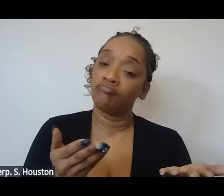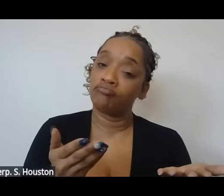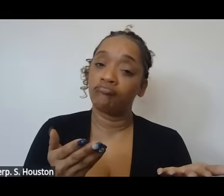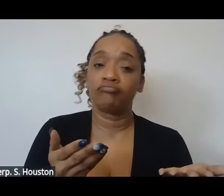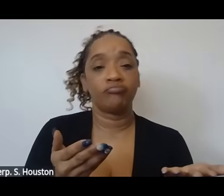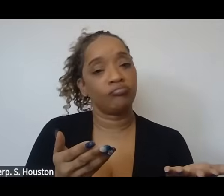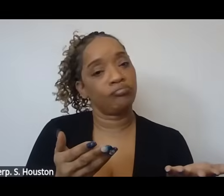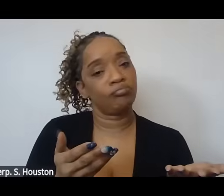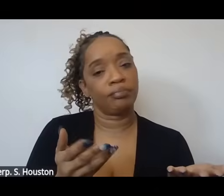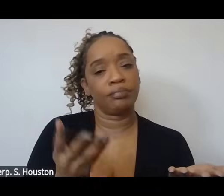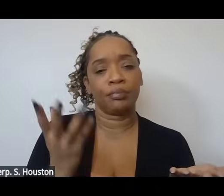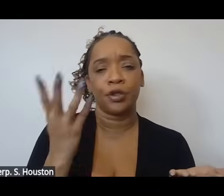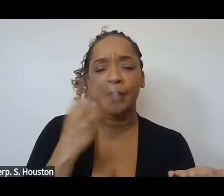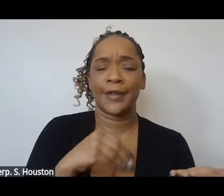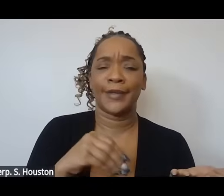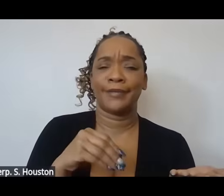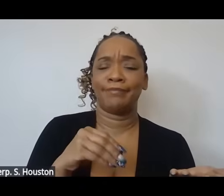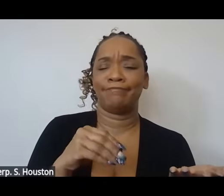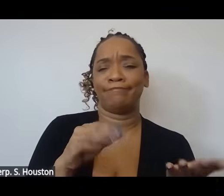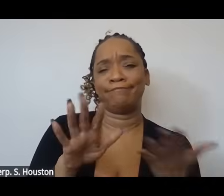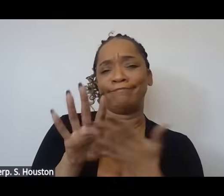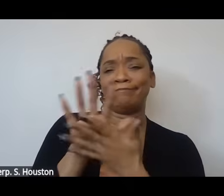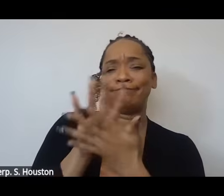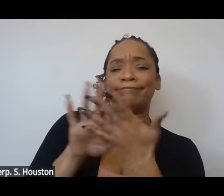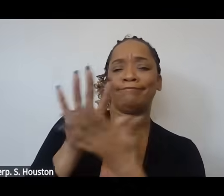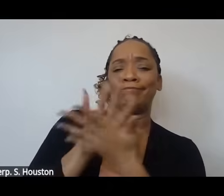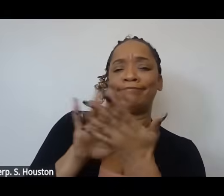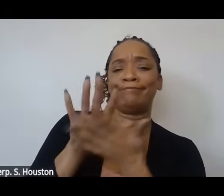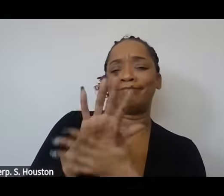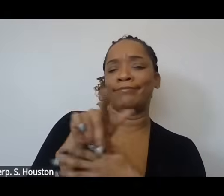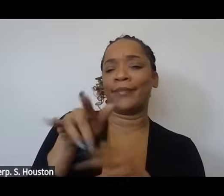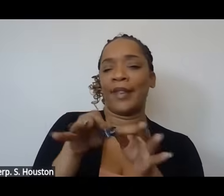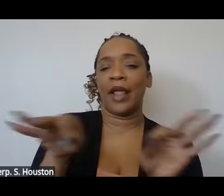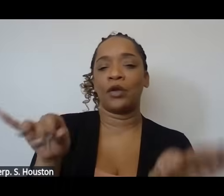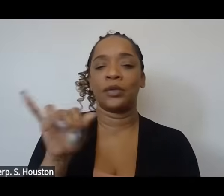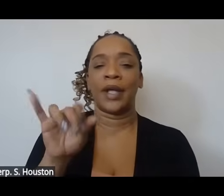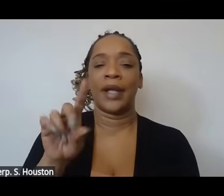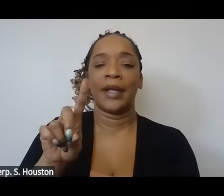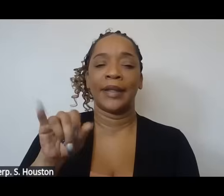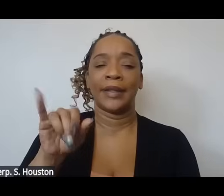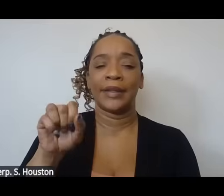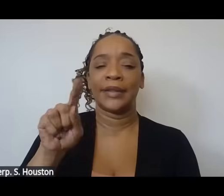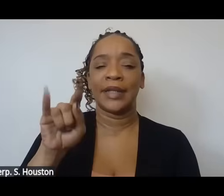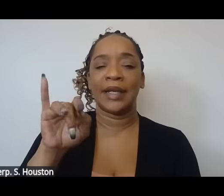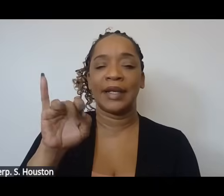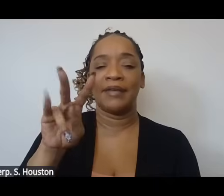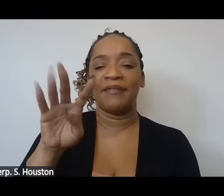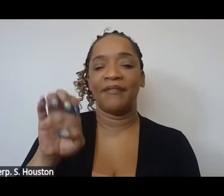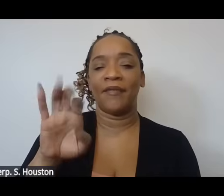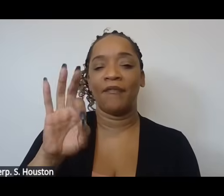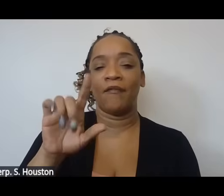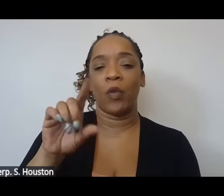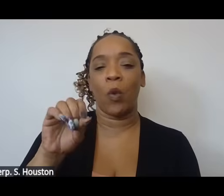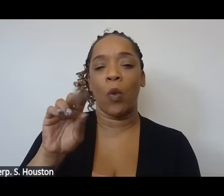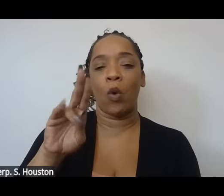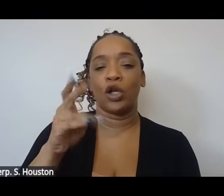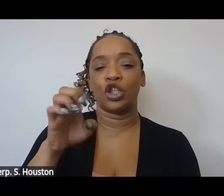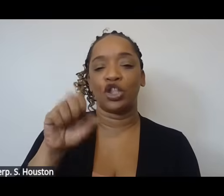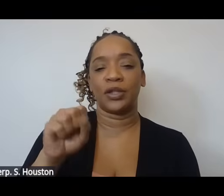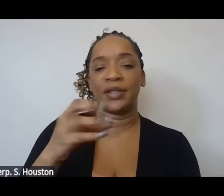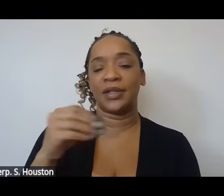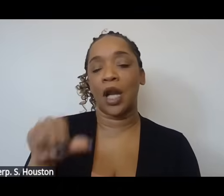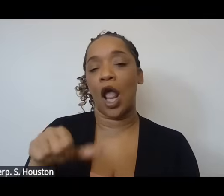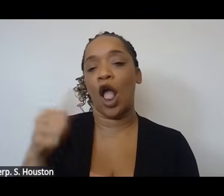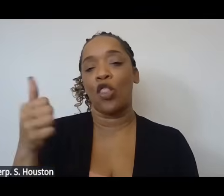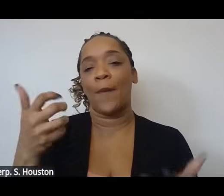objective language there, such as distinctive flourishes or other matching features. And this kind of comes back to what something Chair Housecamp brought up.